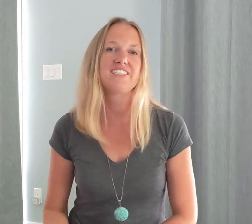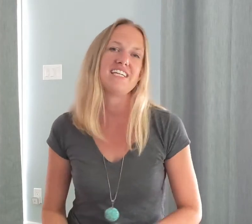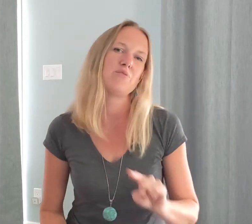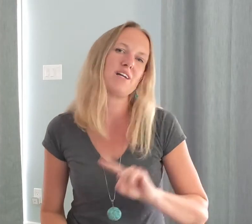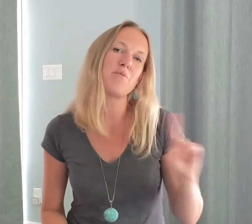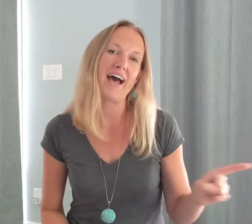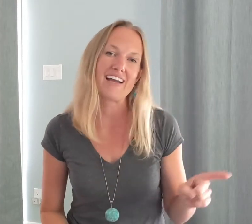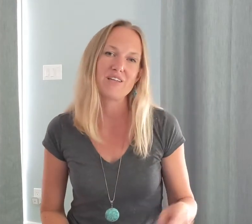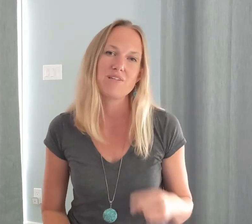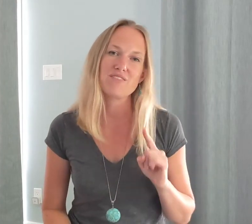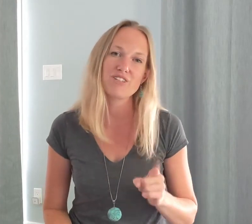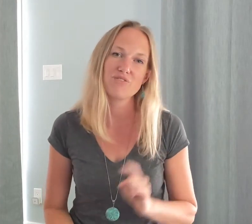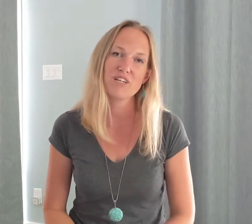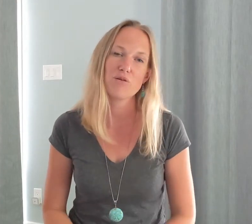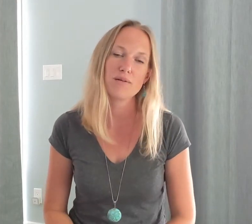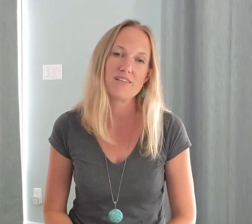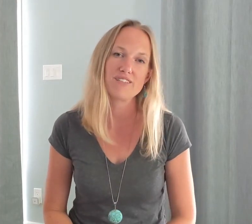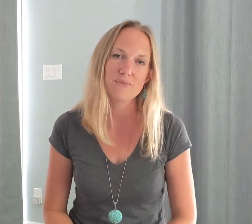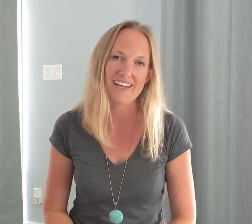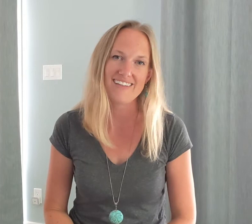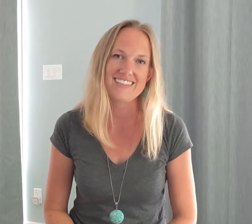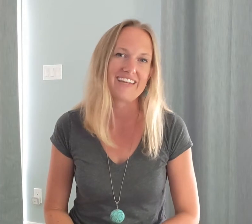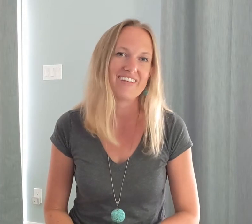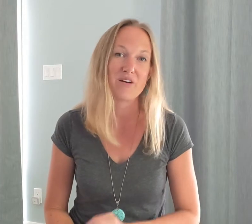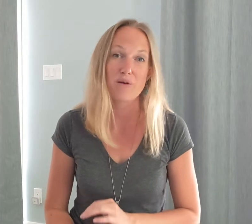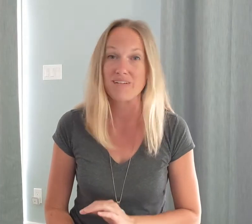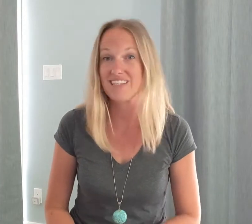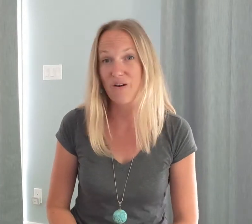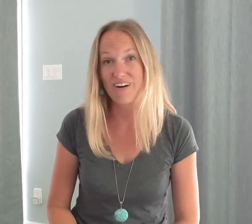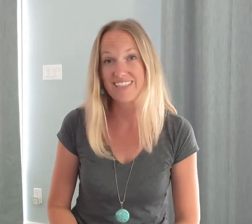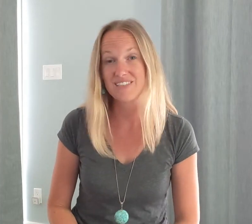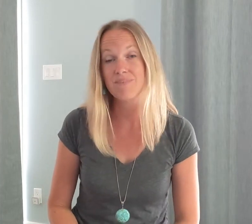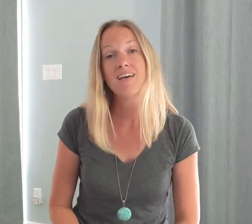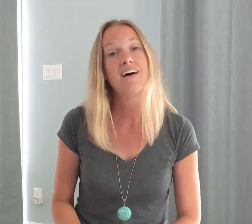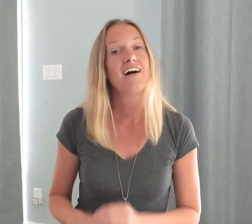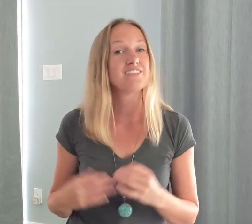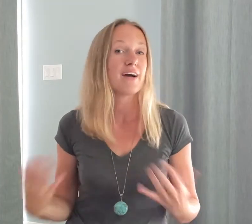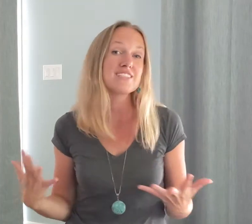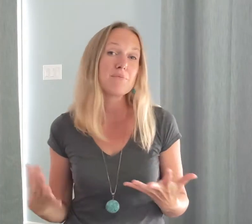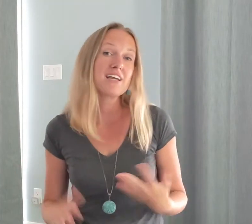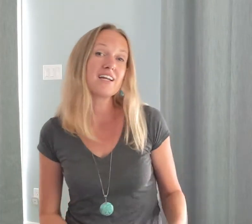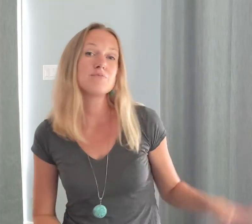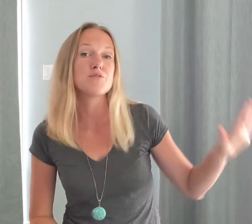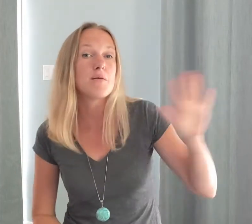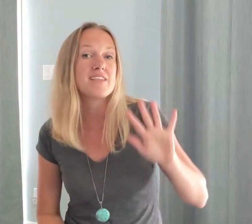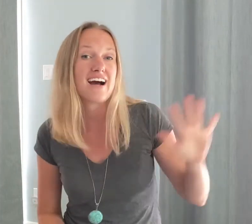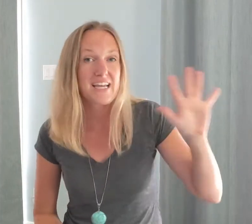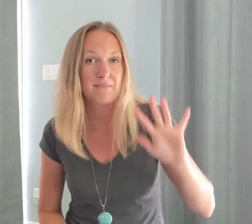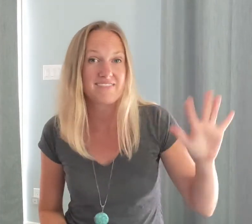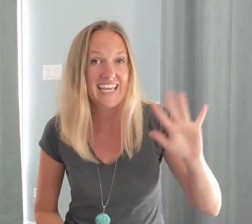seeing, you want to go back. You missed the first video where we did verse 1, the second video where we did the chorus. Also, housekeeping items, remember that I am